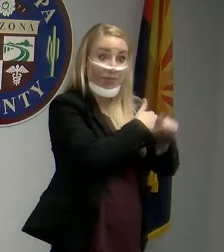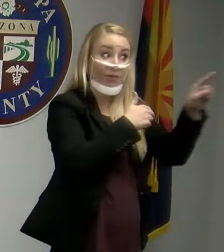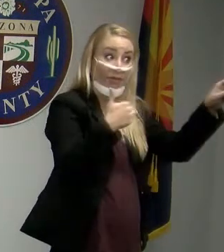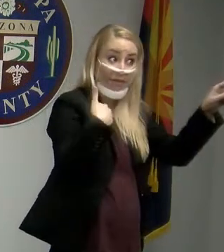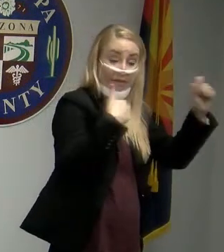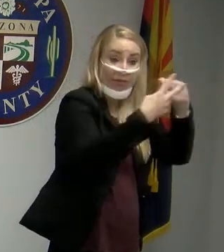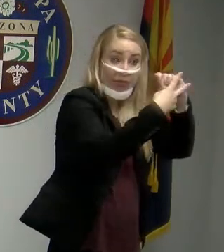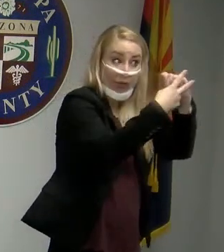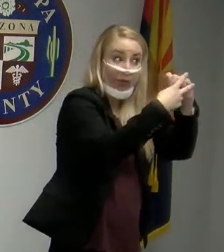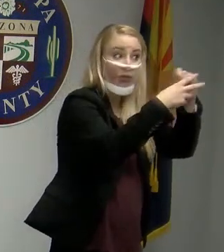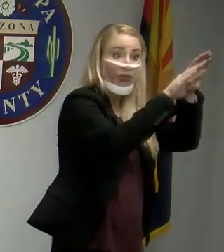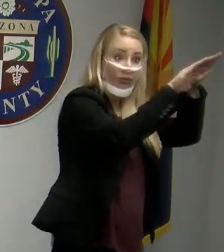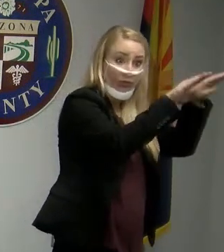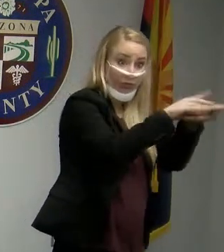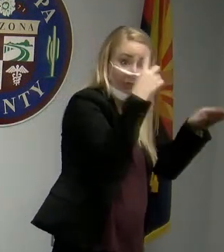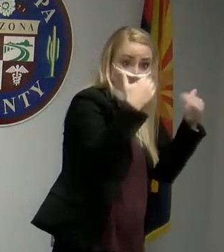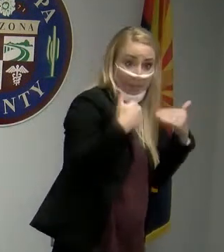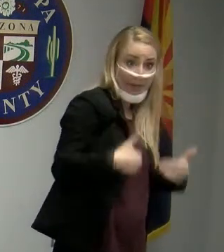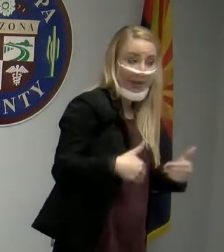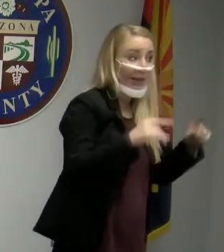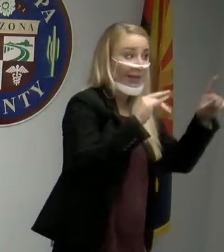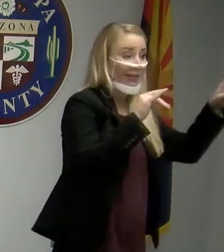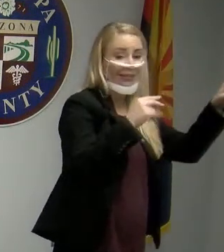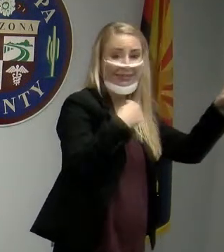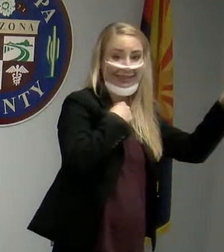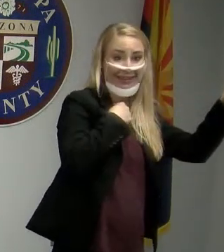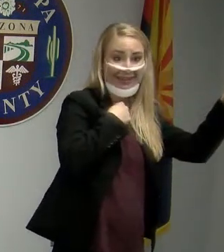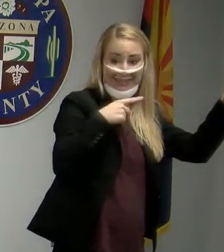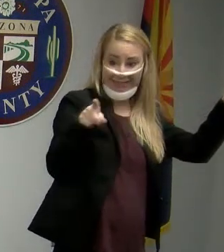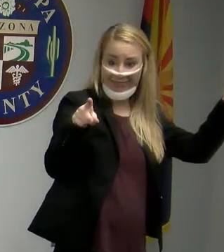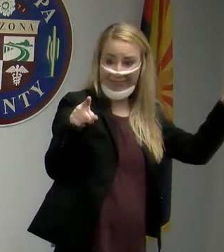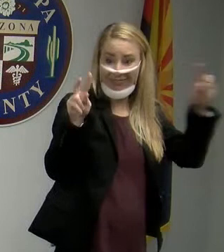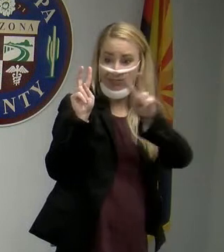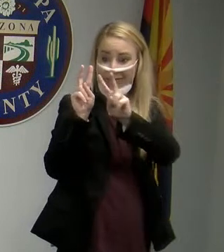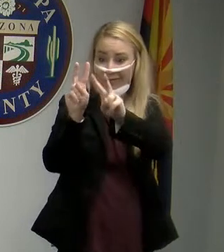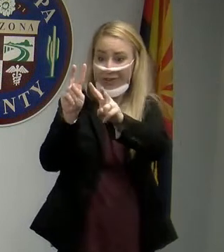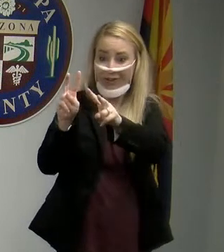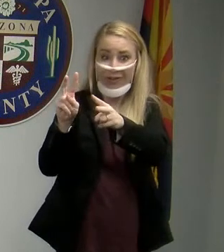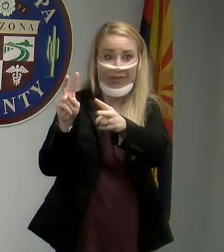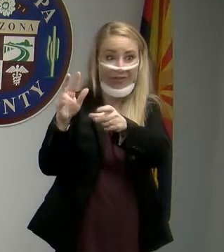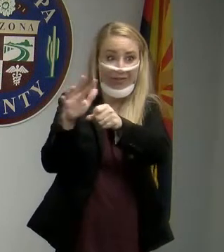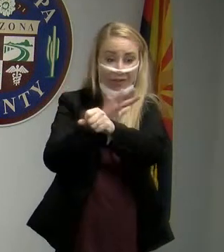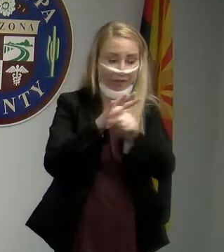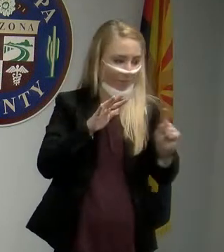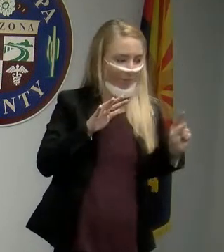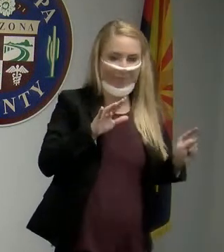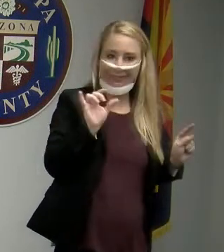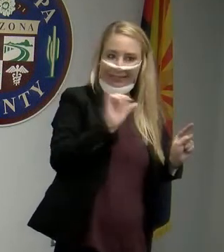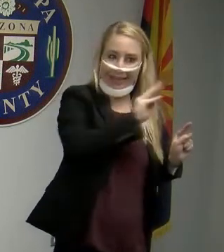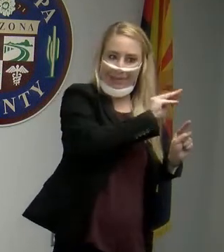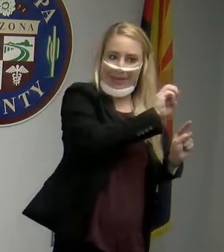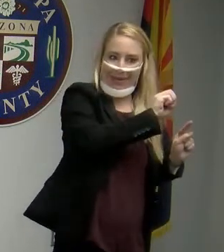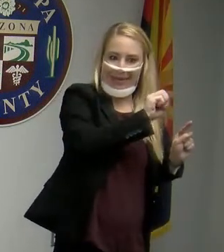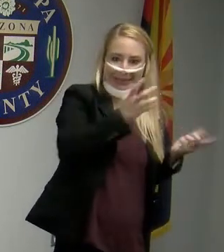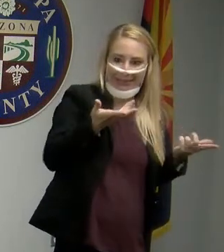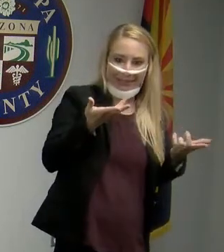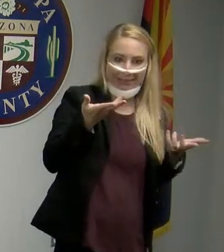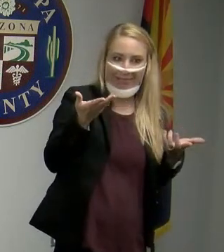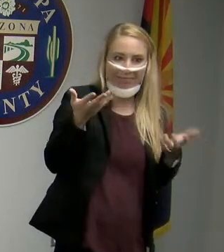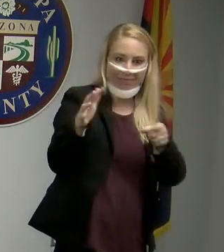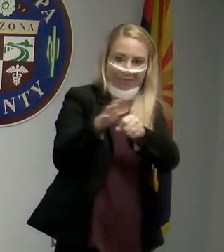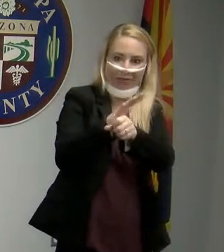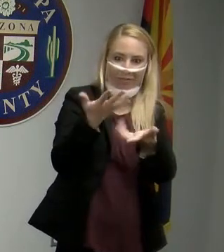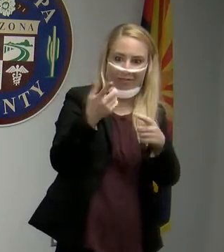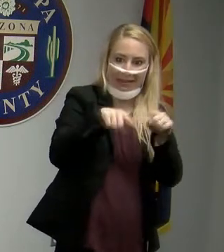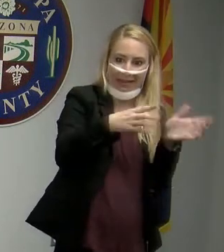if they are not able to move bodies along to those funeral homes, we are having those same storage capacity issues, or that's what we saw over the weekend,